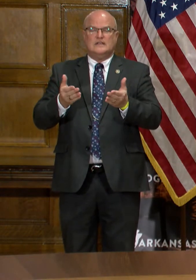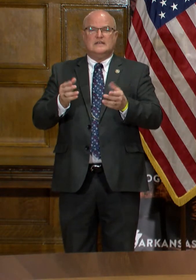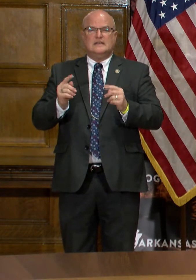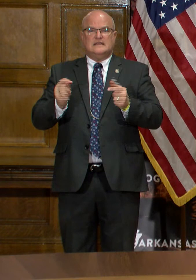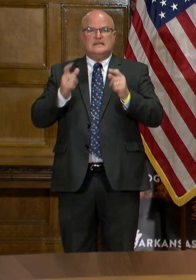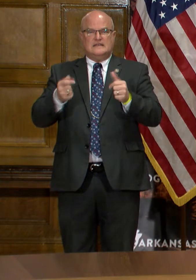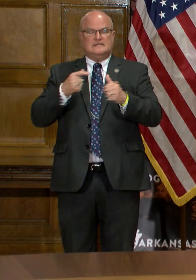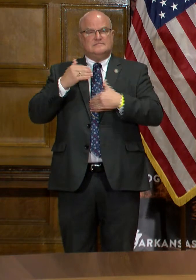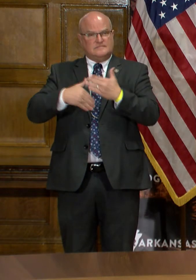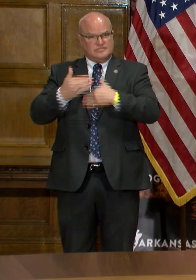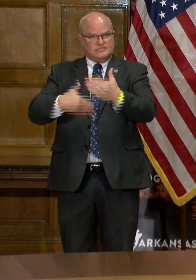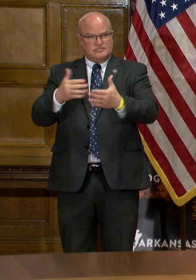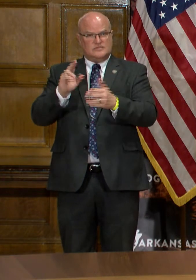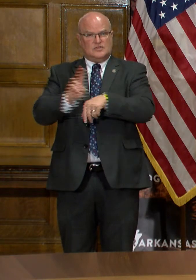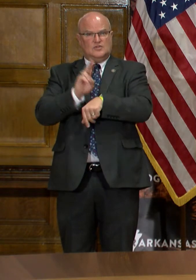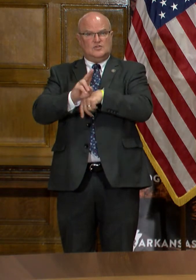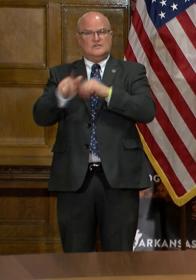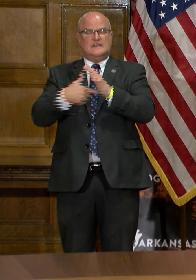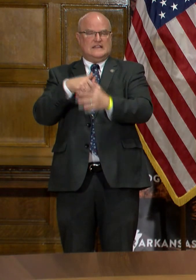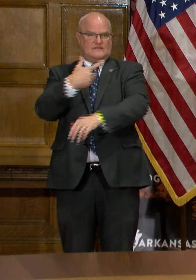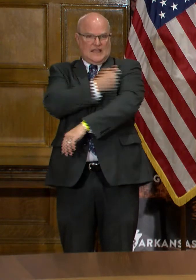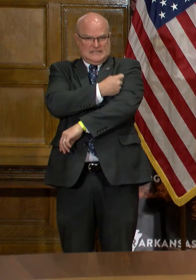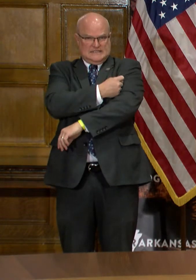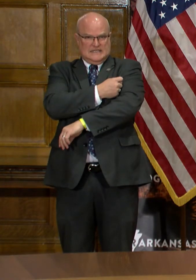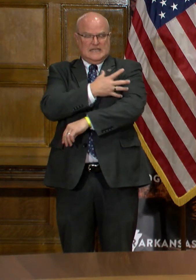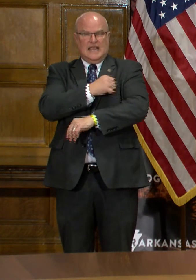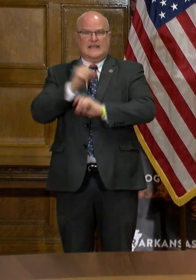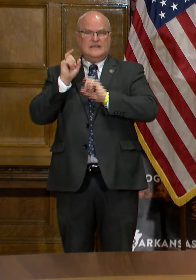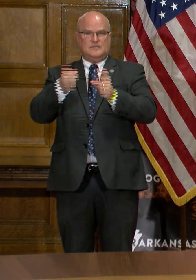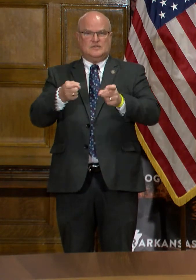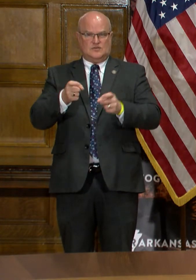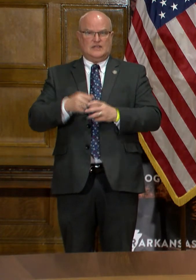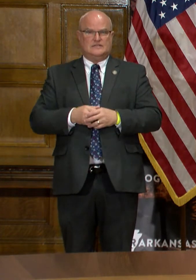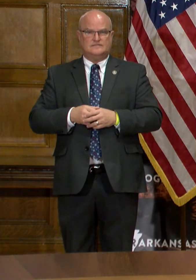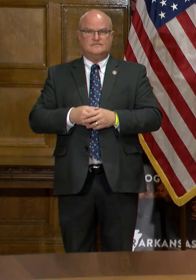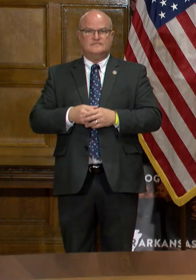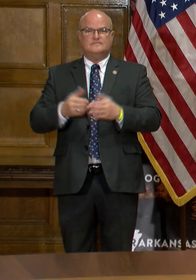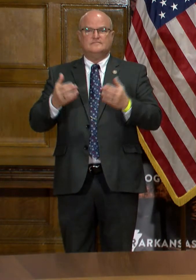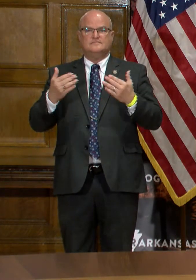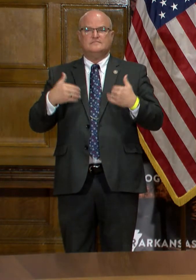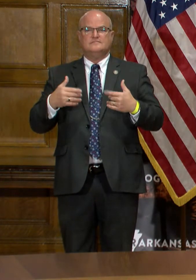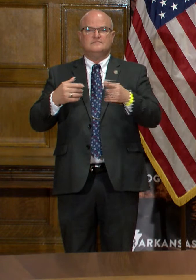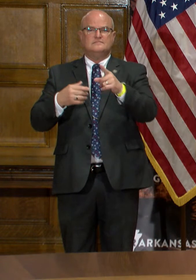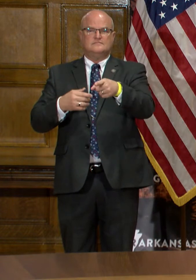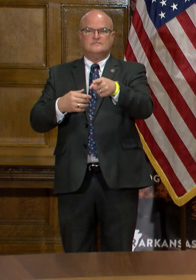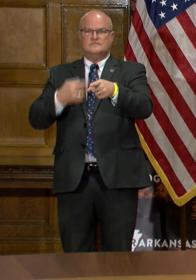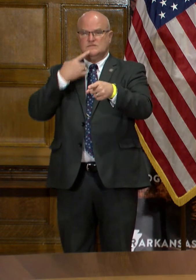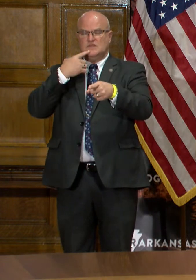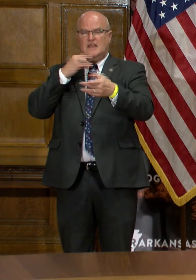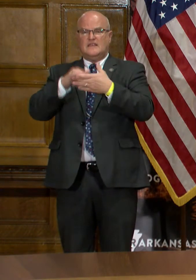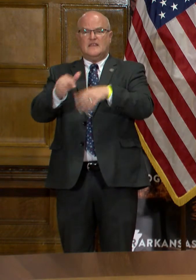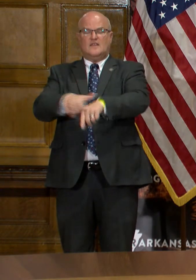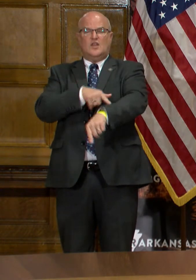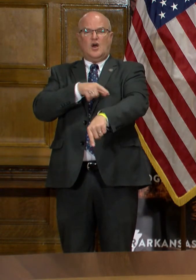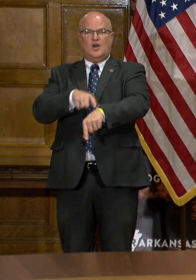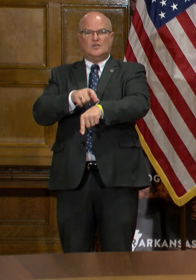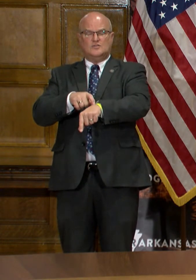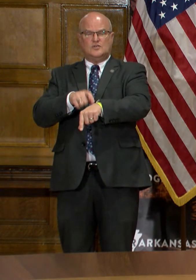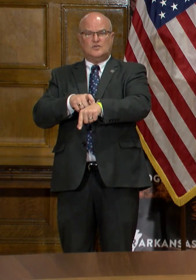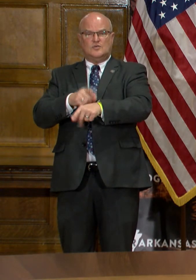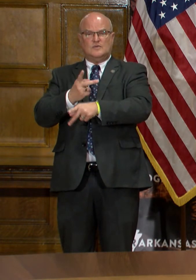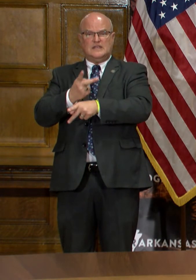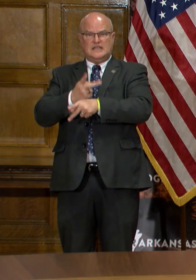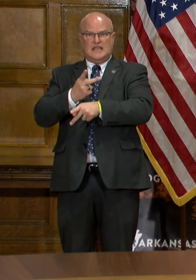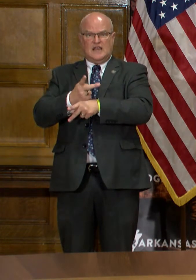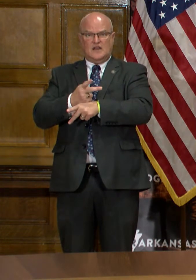acceleration of the use of this vaccine and the administration of it. Next question. Would you say that the long-term care facilities, that's